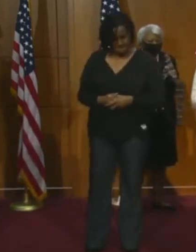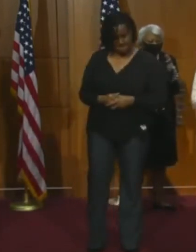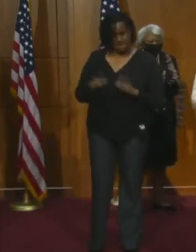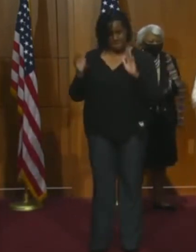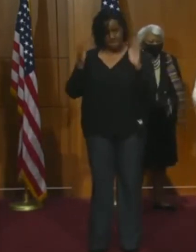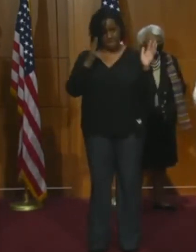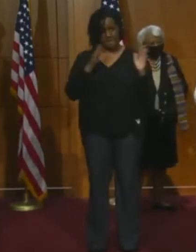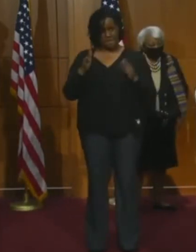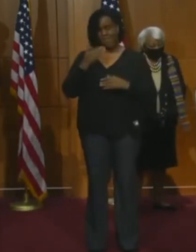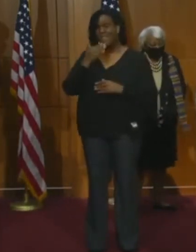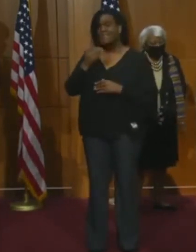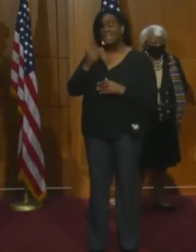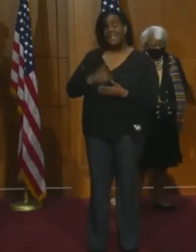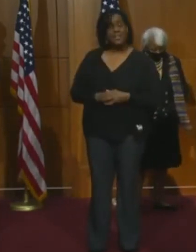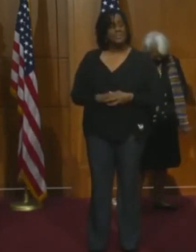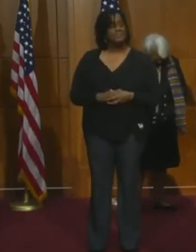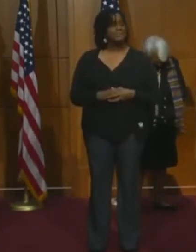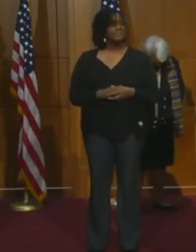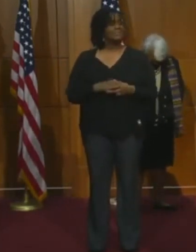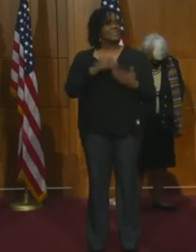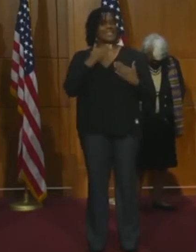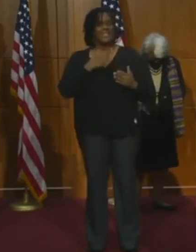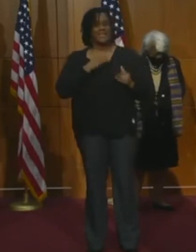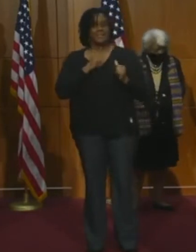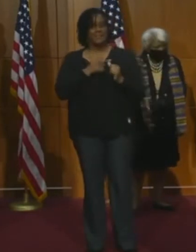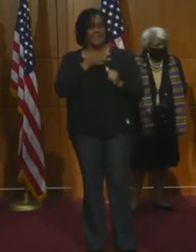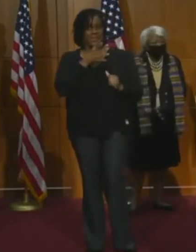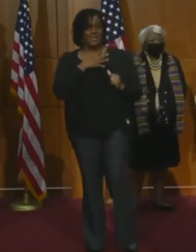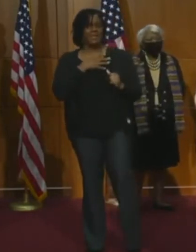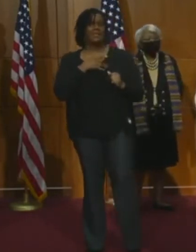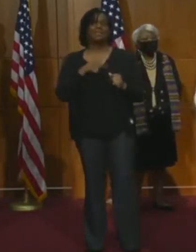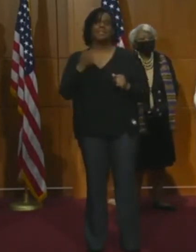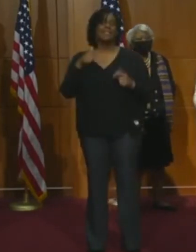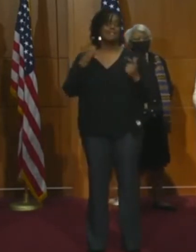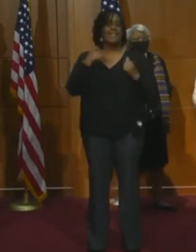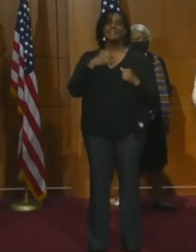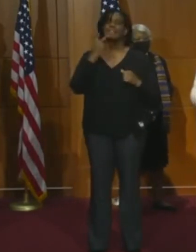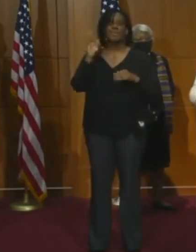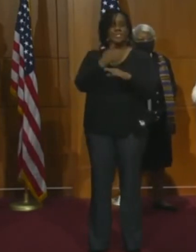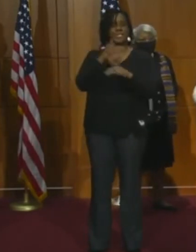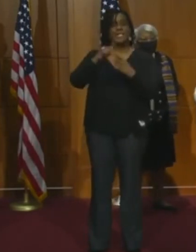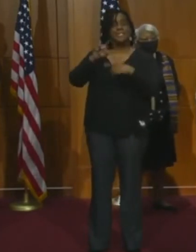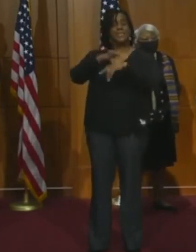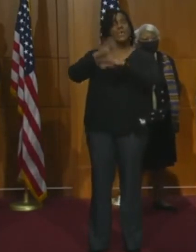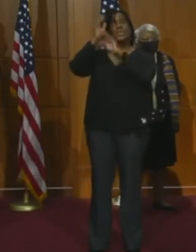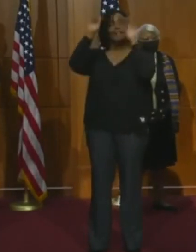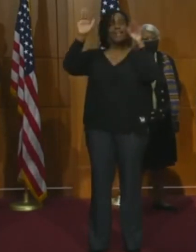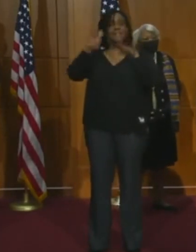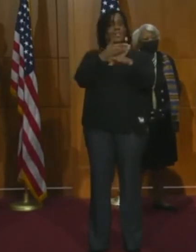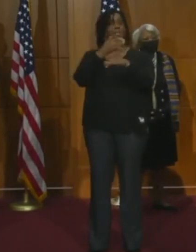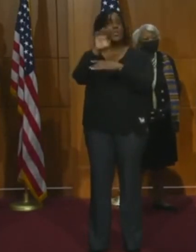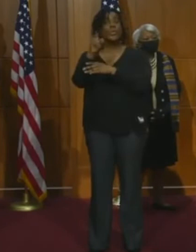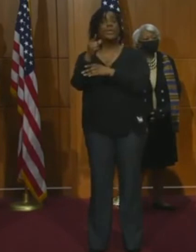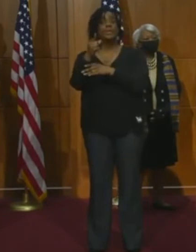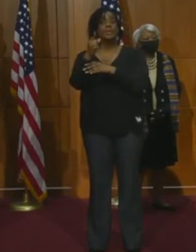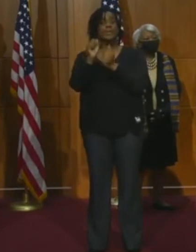Thank you, Governor Northam and First Lady. Lift every voice and sing till earth and heaven ring. Ring